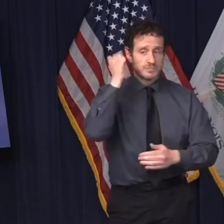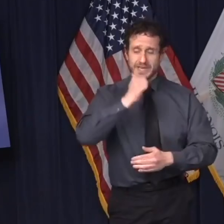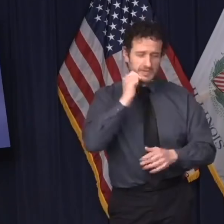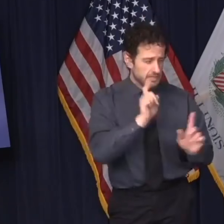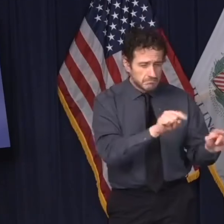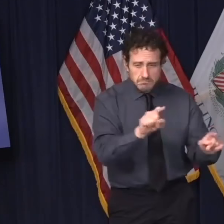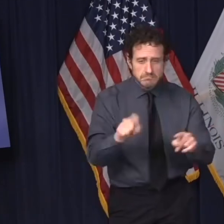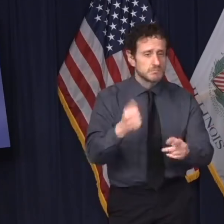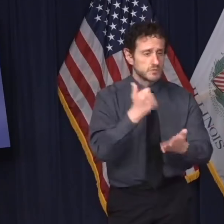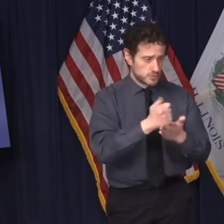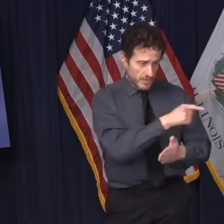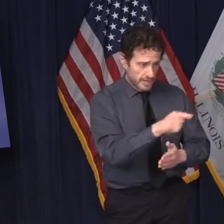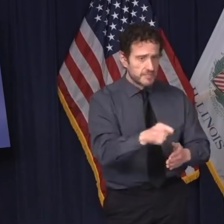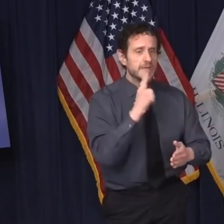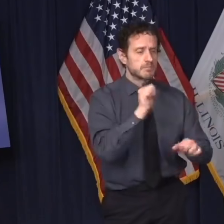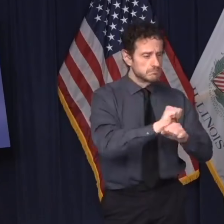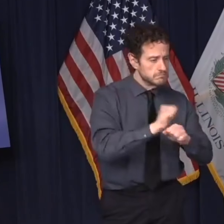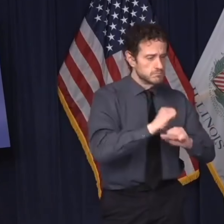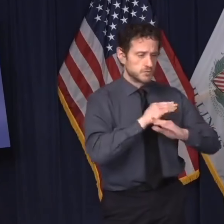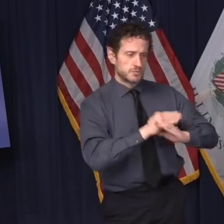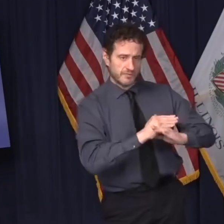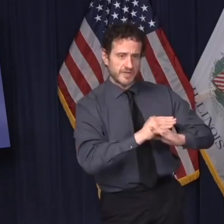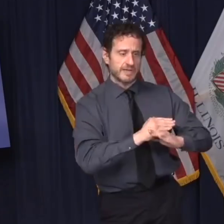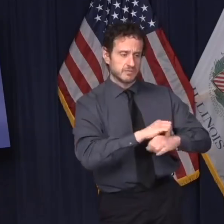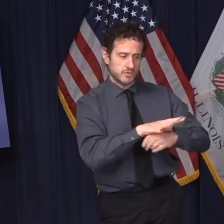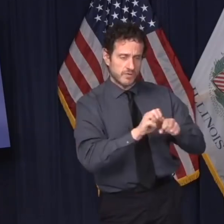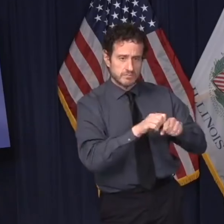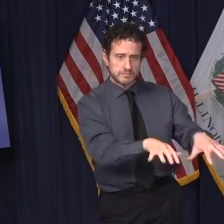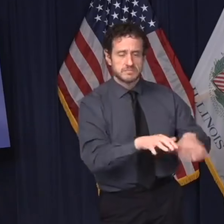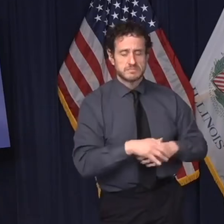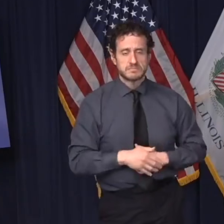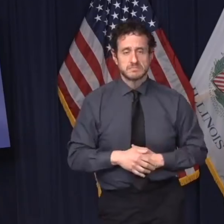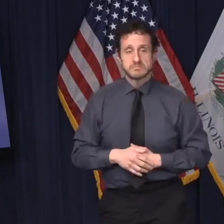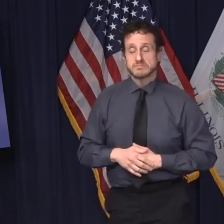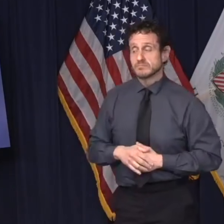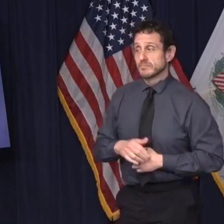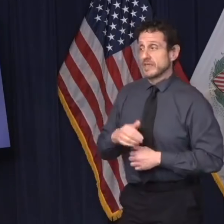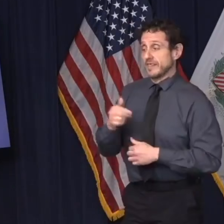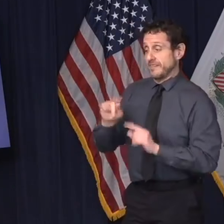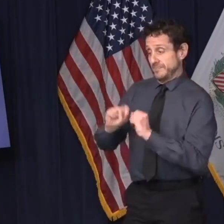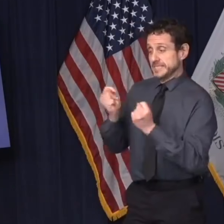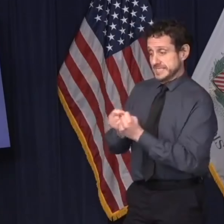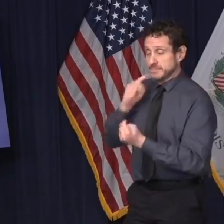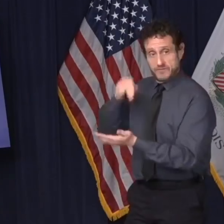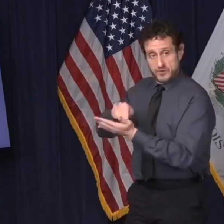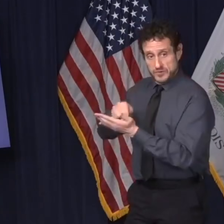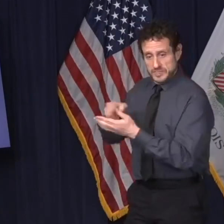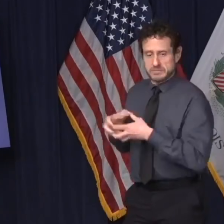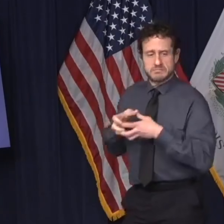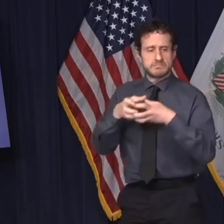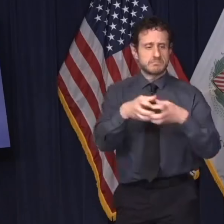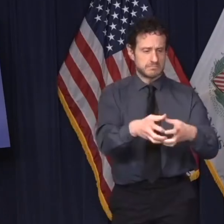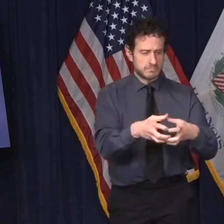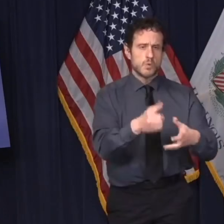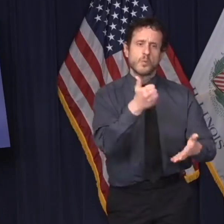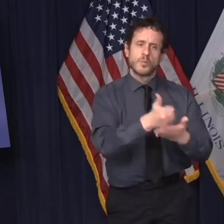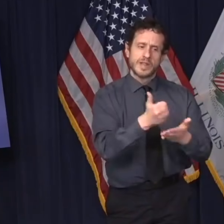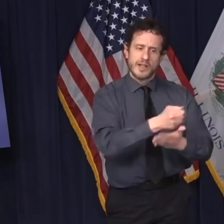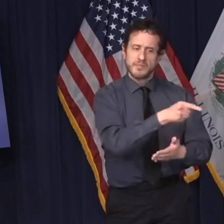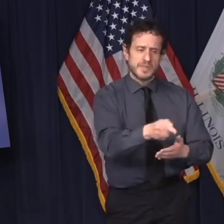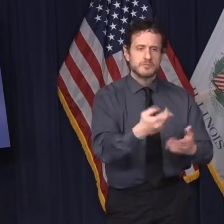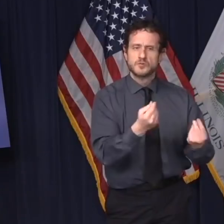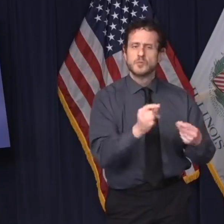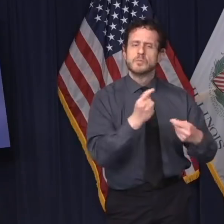day. Though their assistance will be tailored to meet each facility's needs, they'll be focused on 3